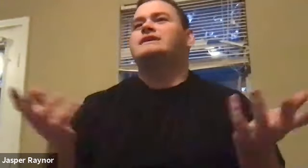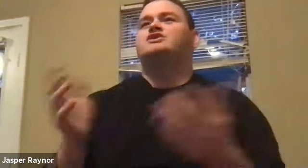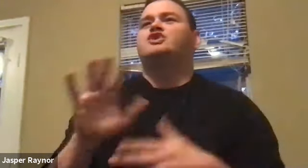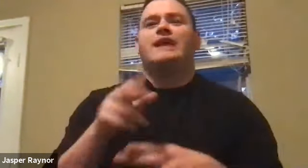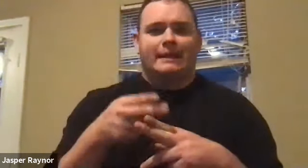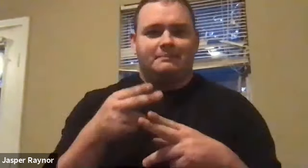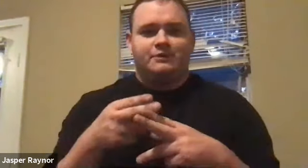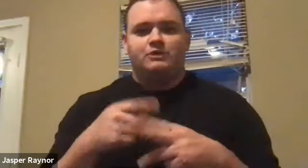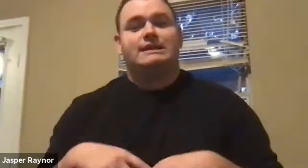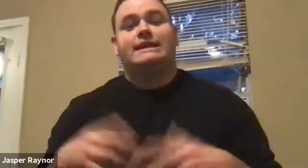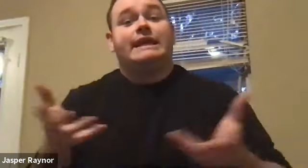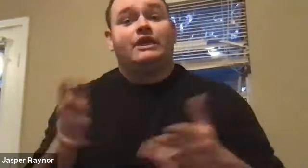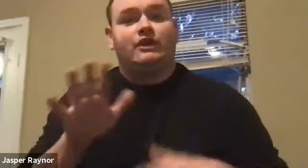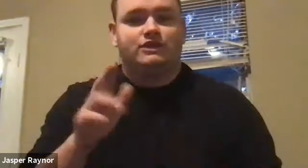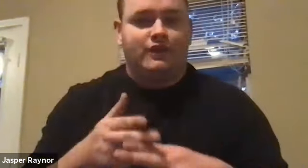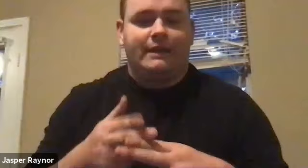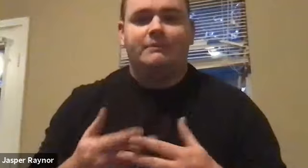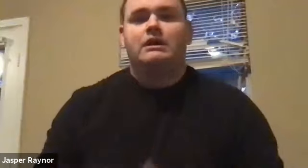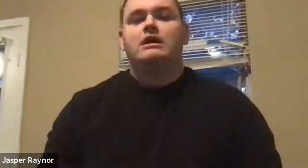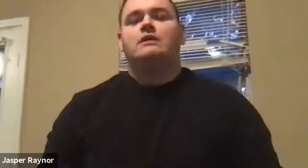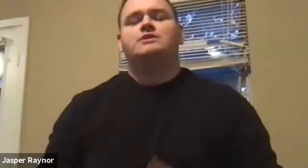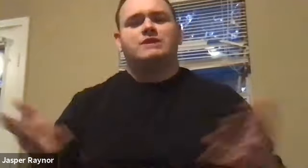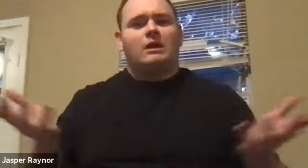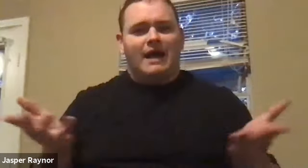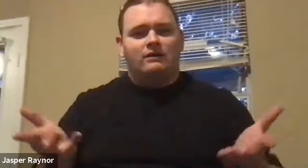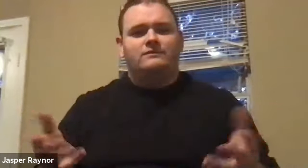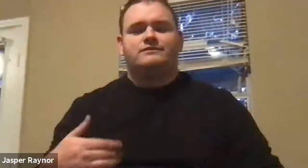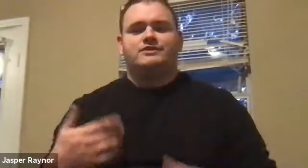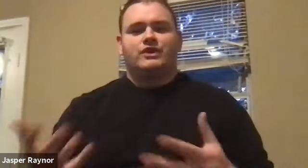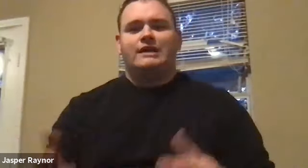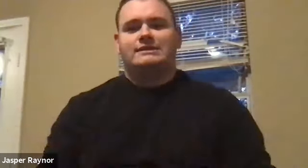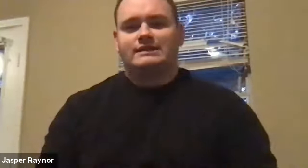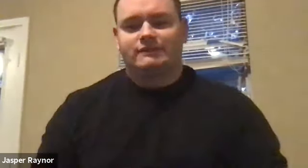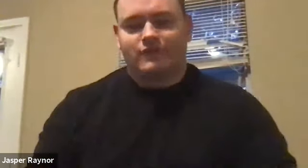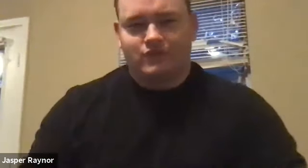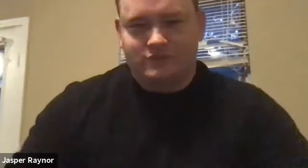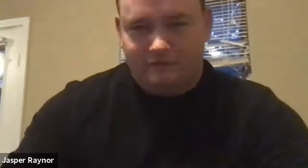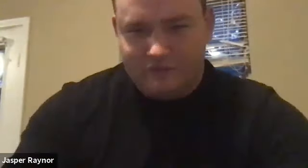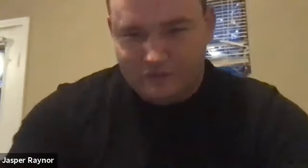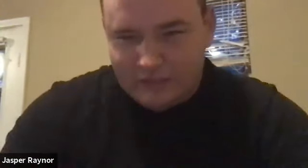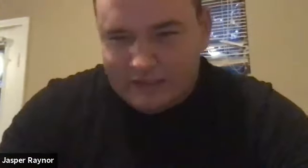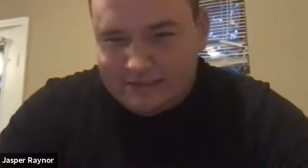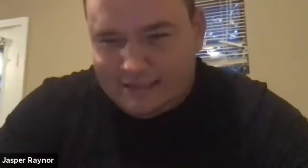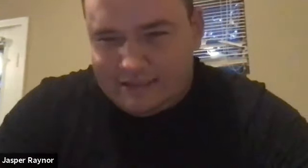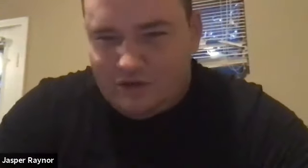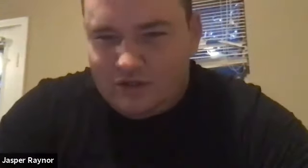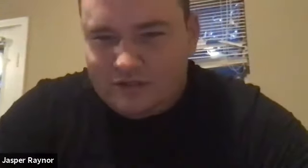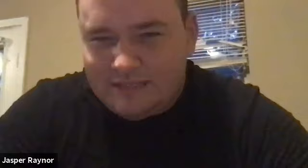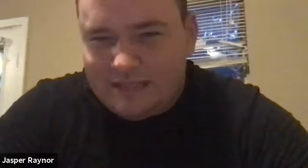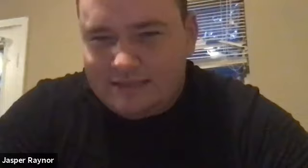is your name? You can say, here is your name. And so it's all about your context of your sentence. There are some signs